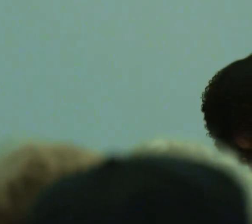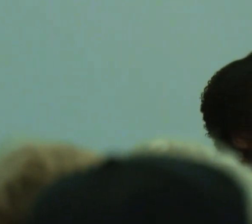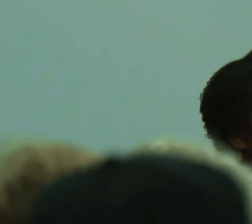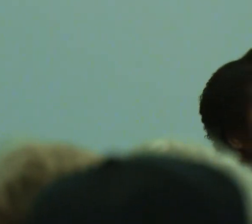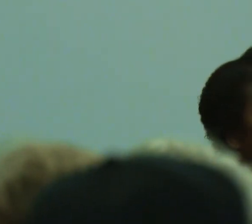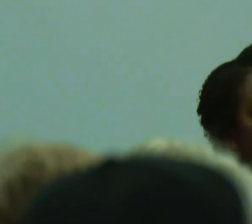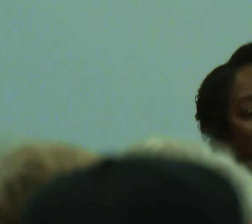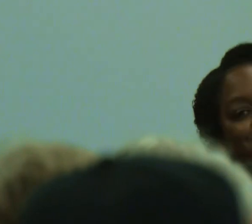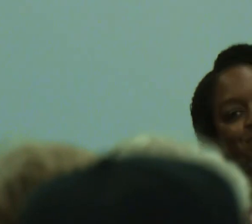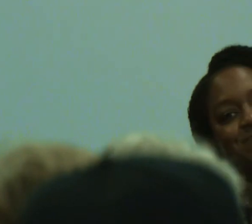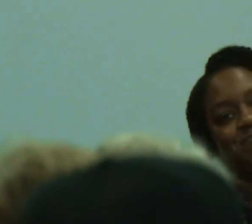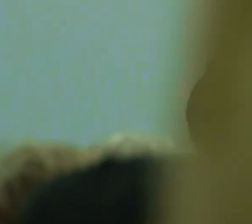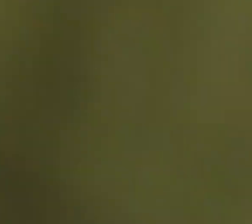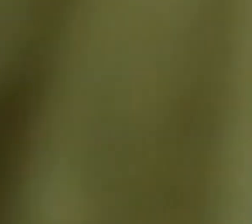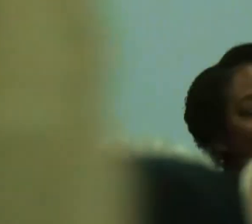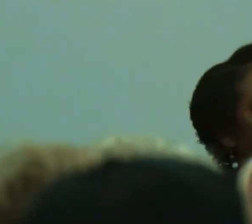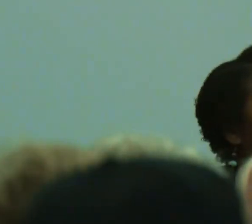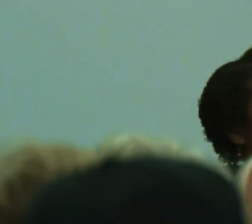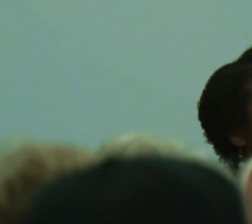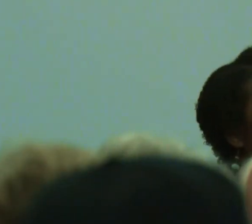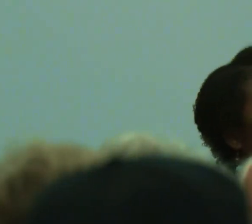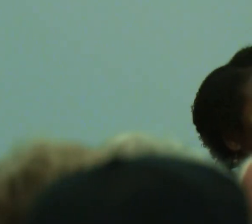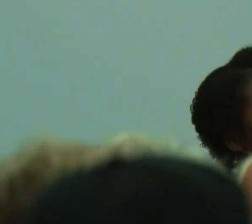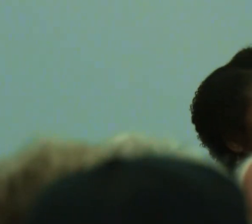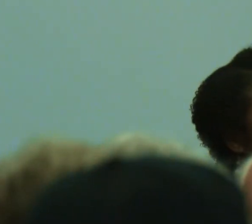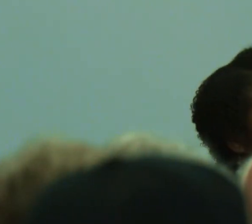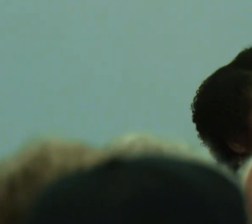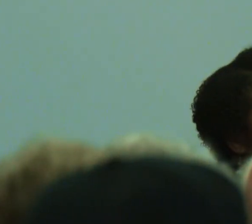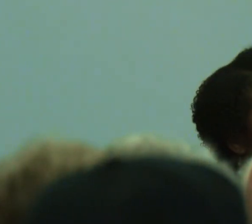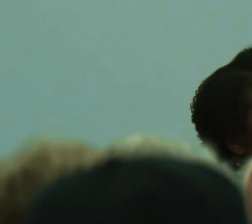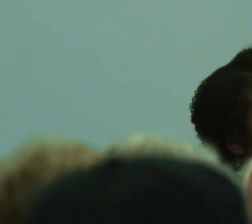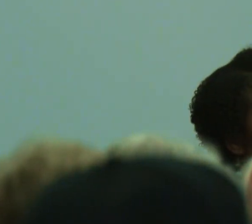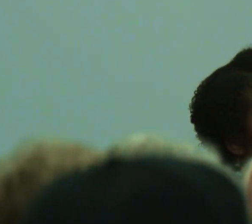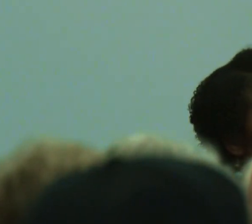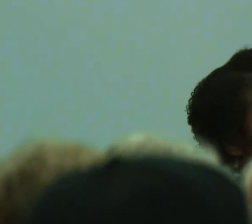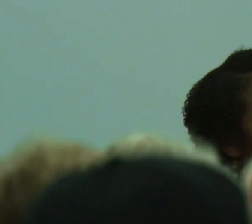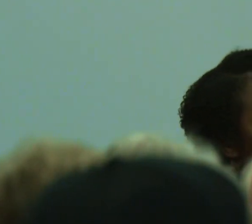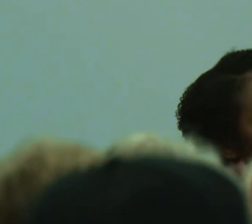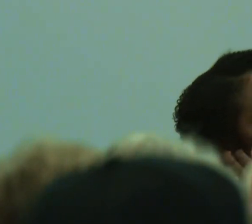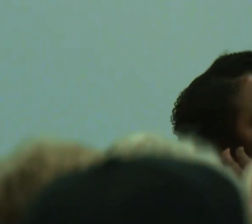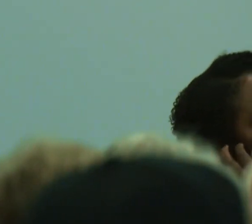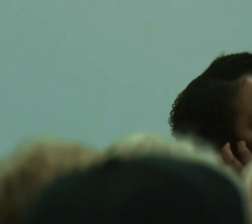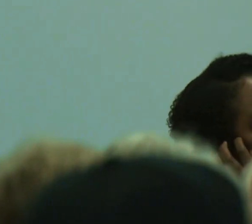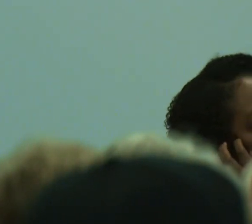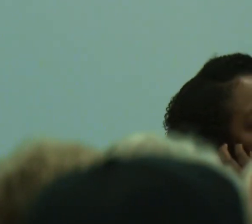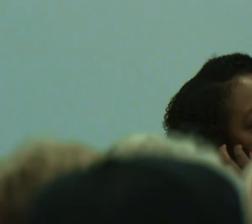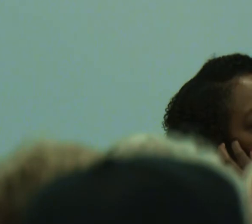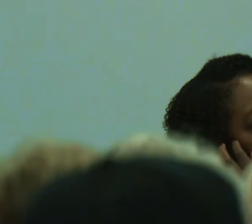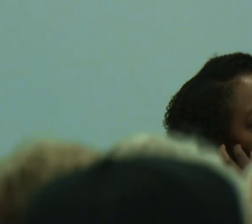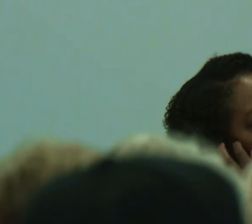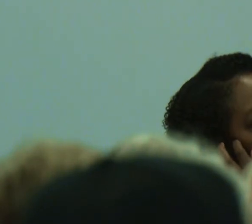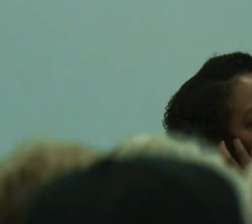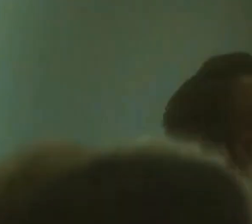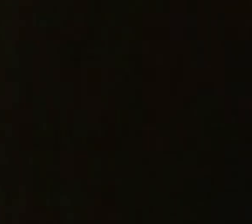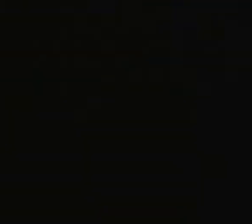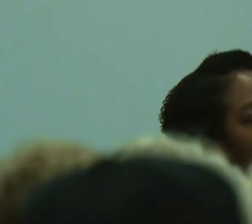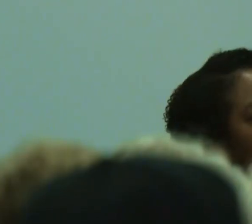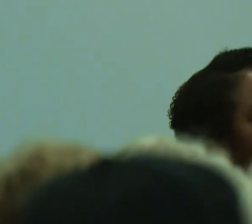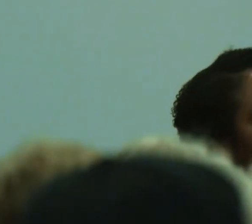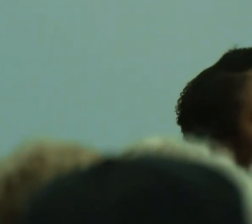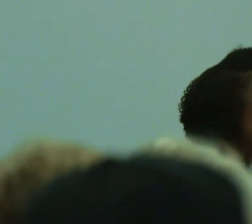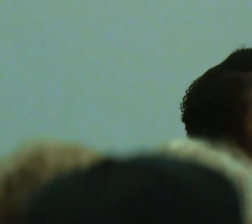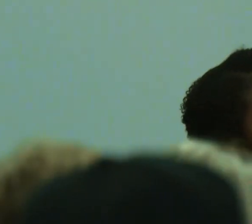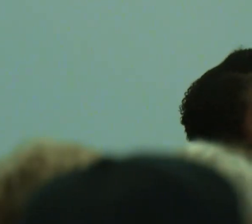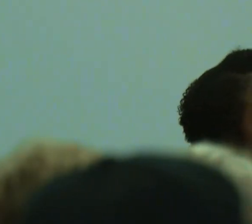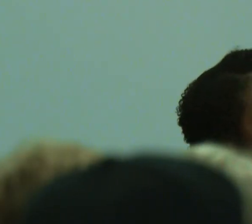want. Well, actually, yeah, I mean, if Gary would have done something in the court defying